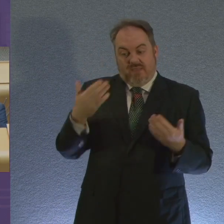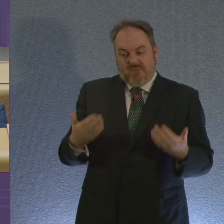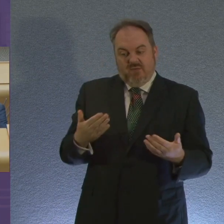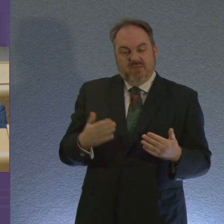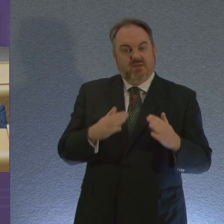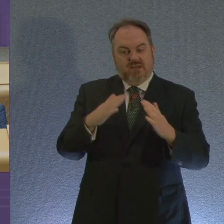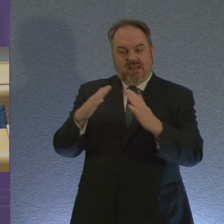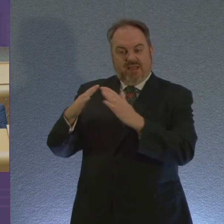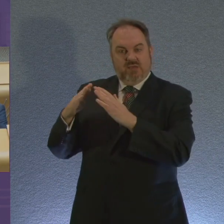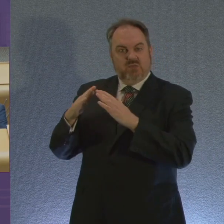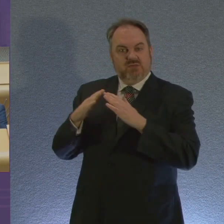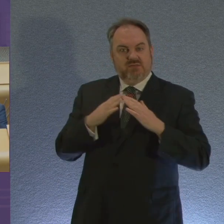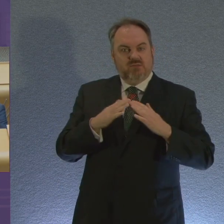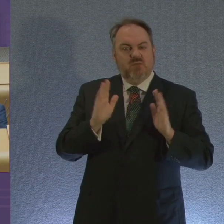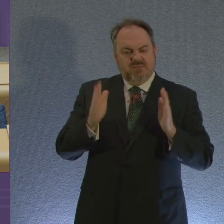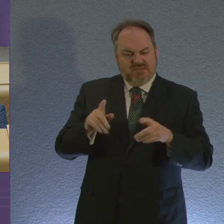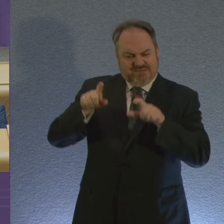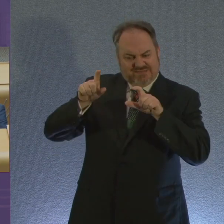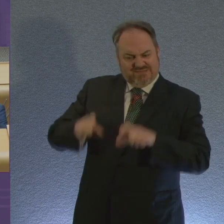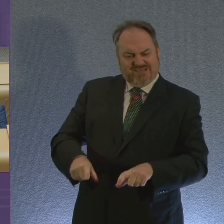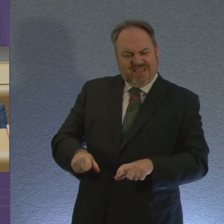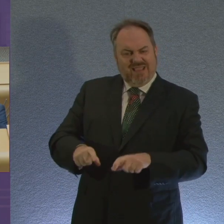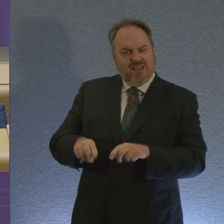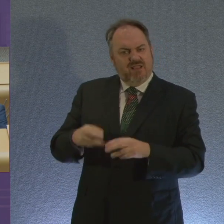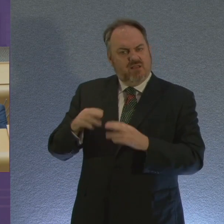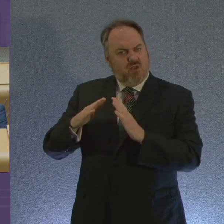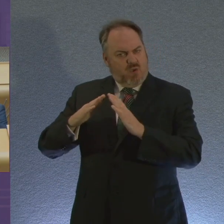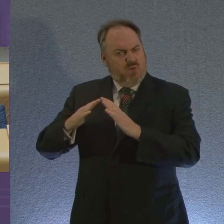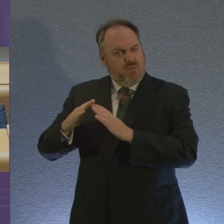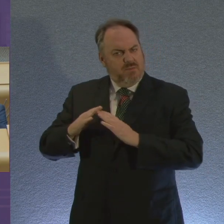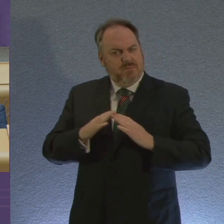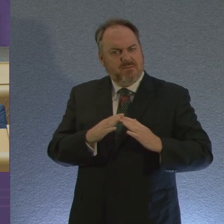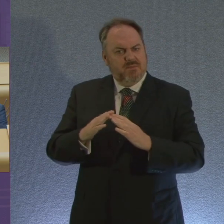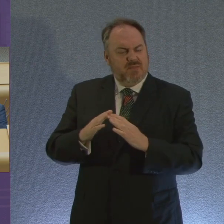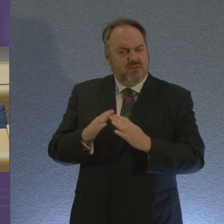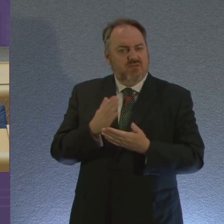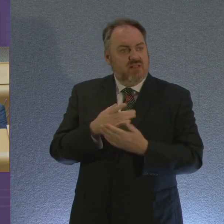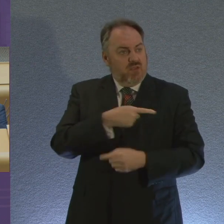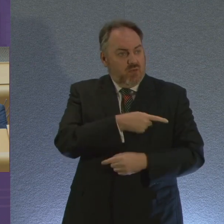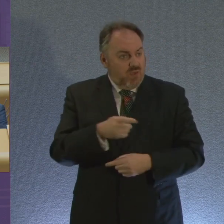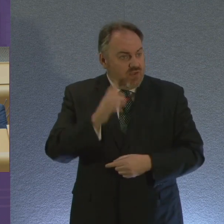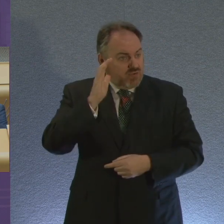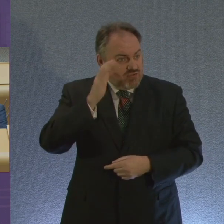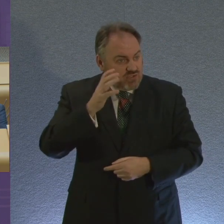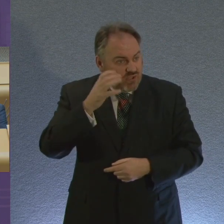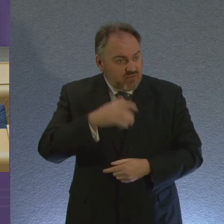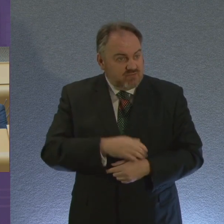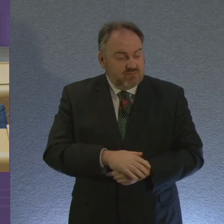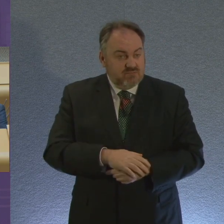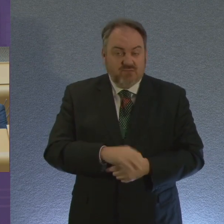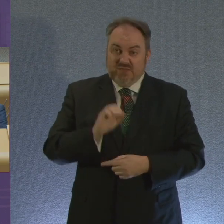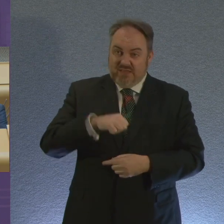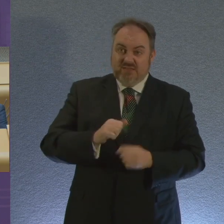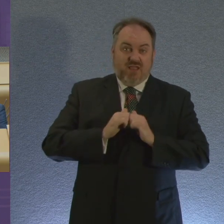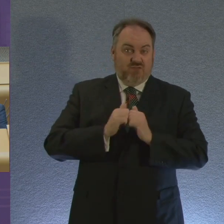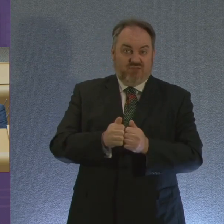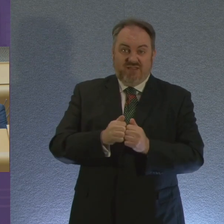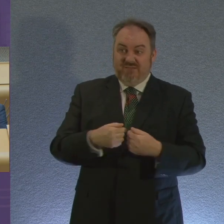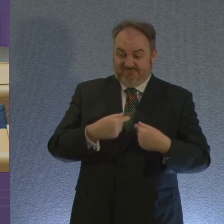support organisations and local authorities may be unavailable. And to those concerned, I say simply, we are too. And by way